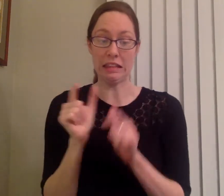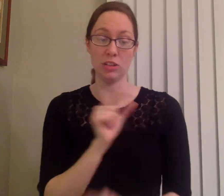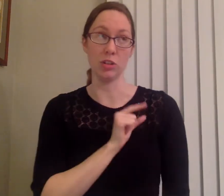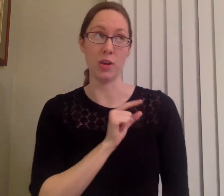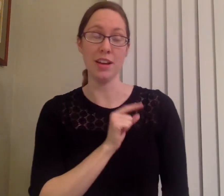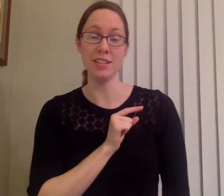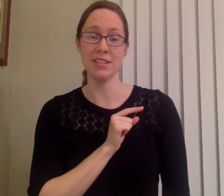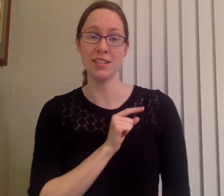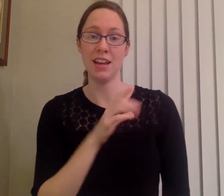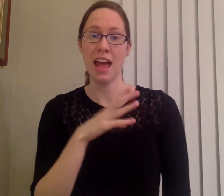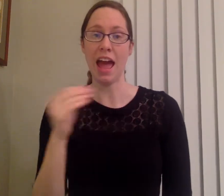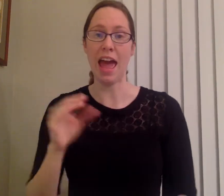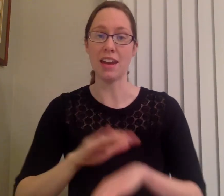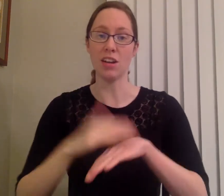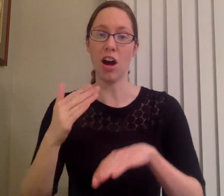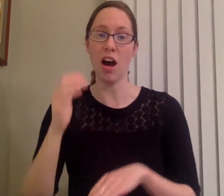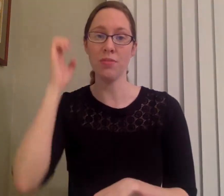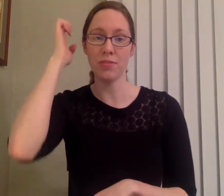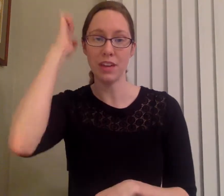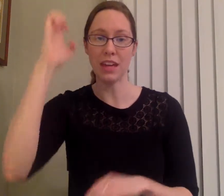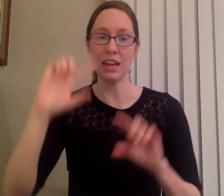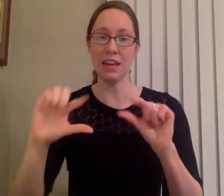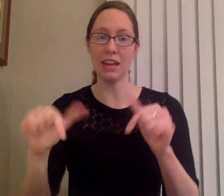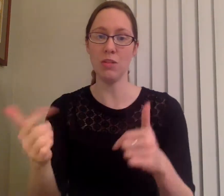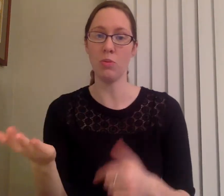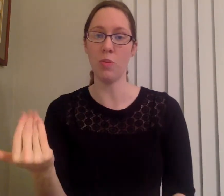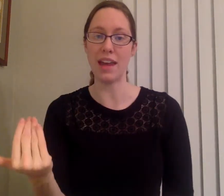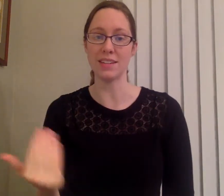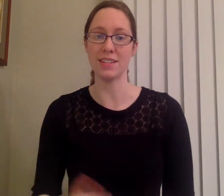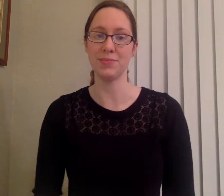Little Grunt, and off he went.